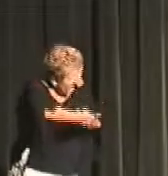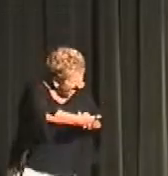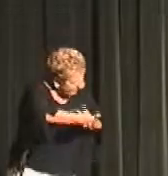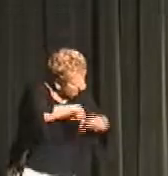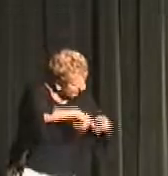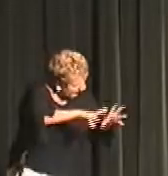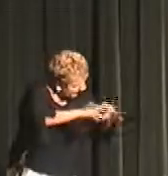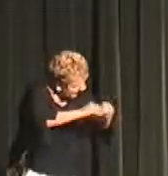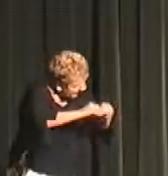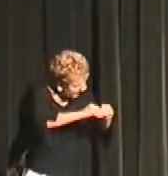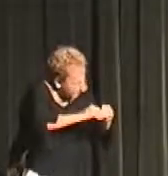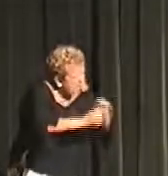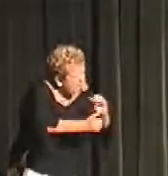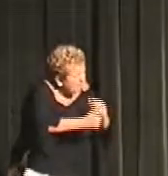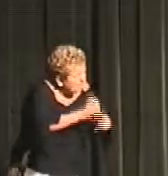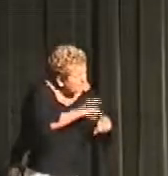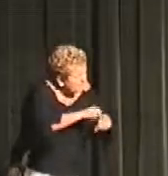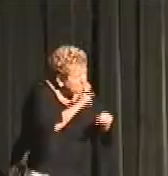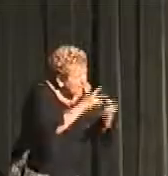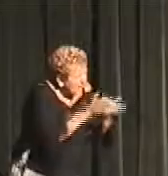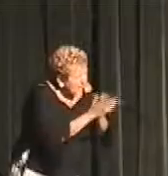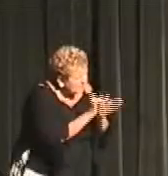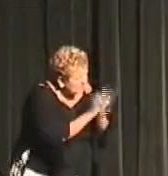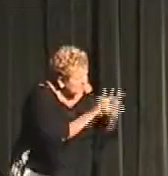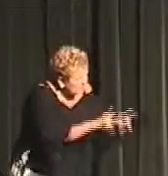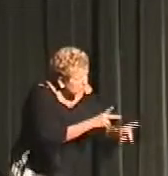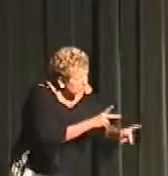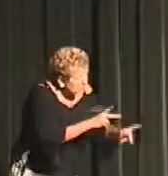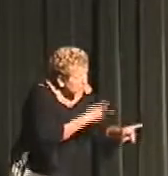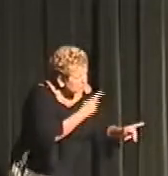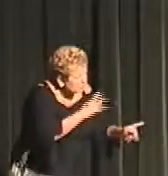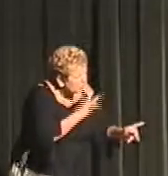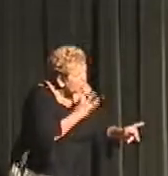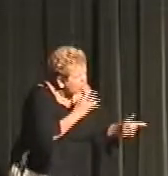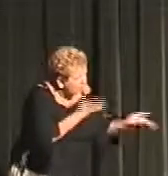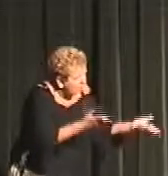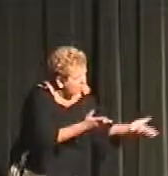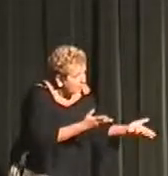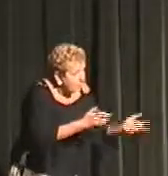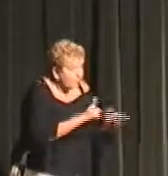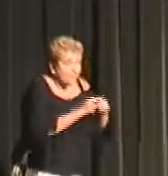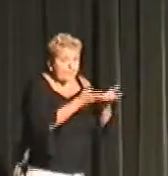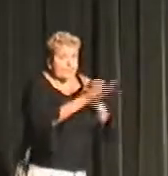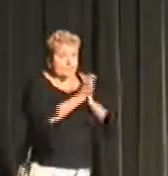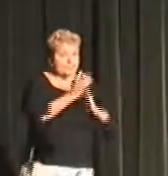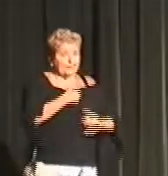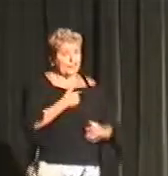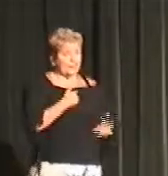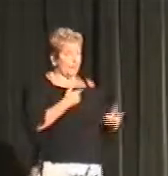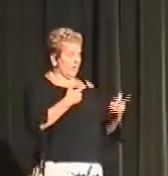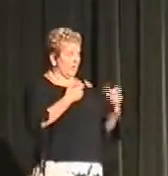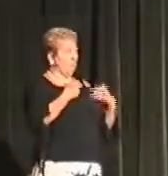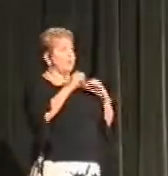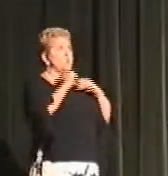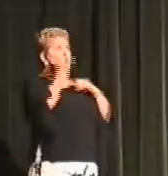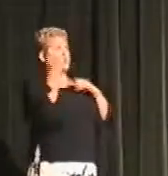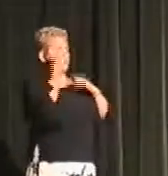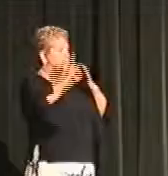you know. But they did call on me that day, and they were able to tell from whatever I said, which I have no idea, that I needed to be in a